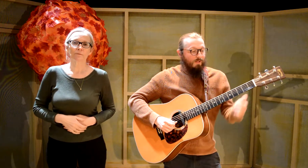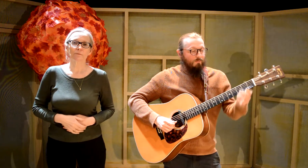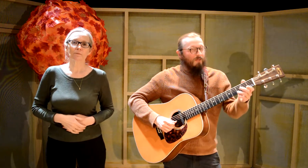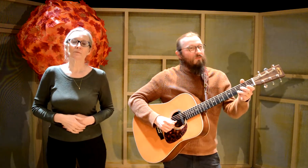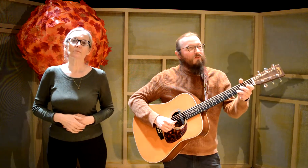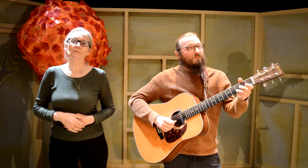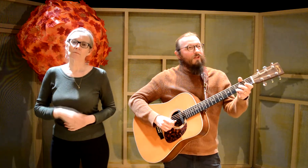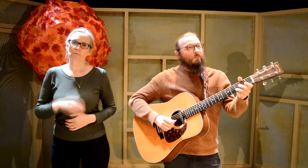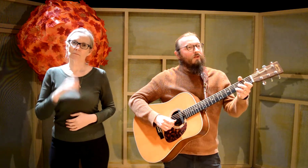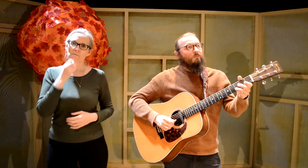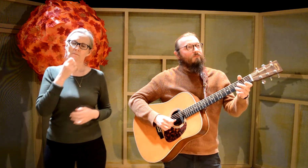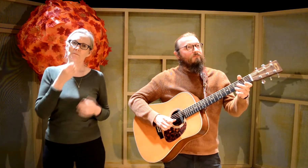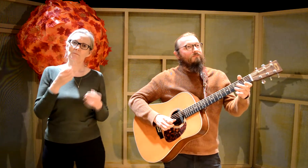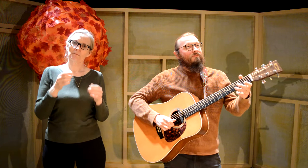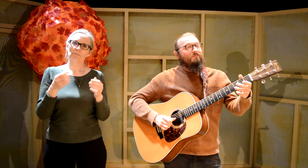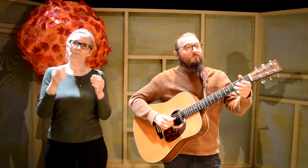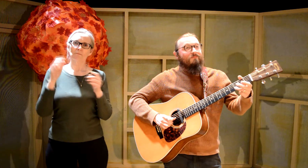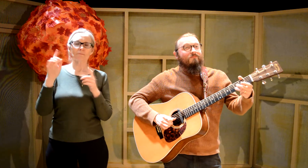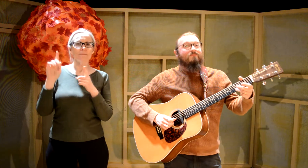And then maybe for the second bit.